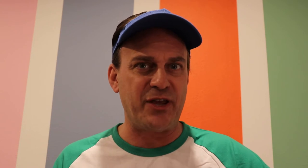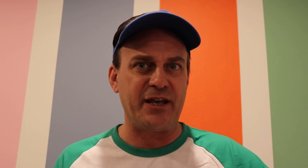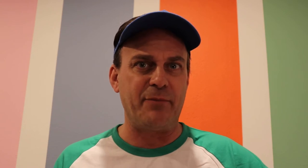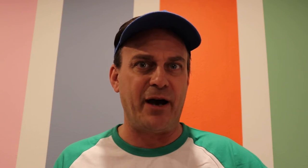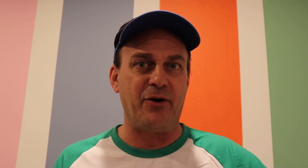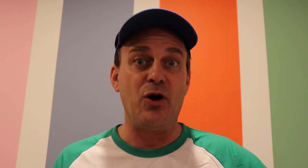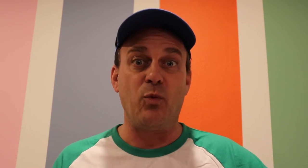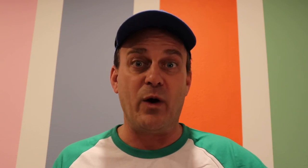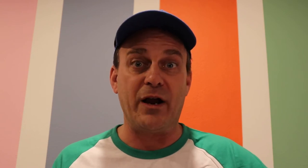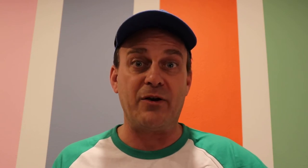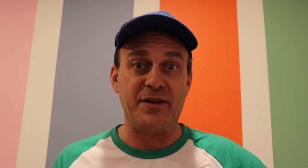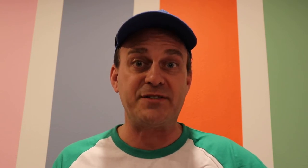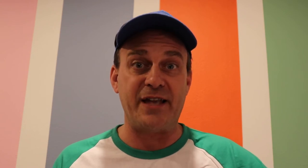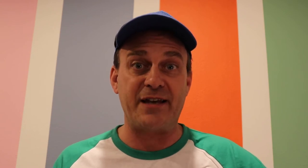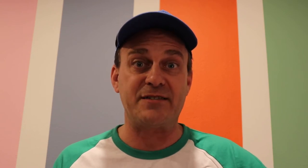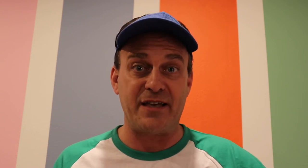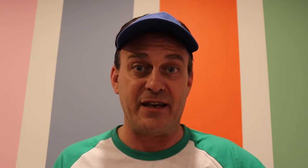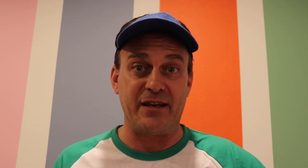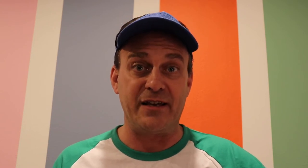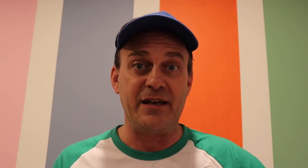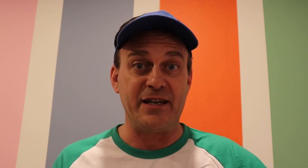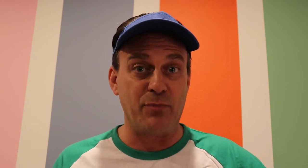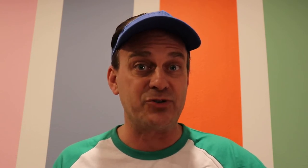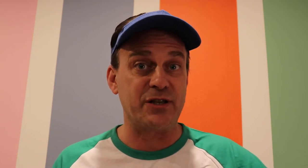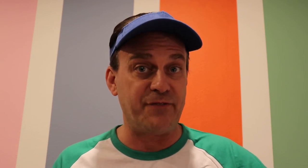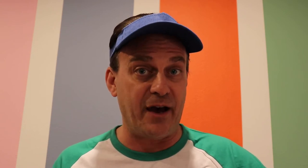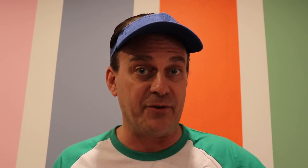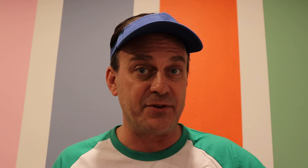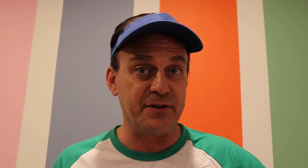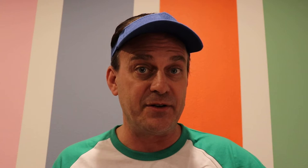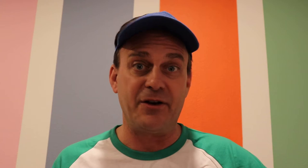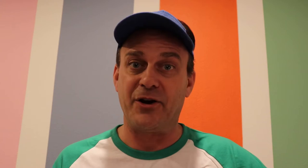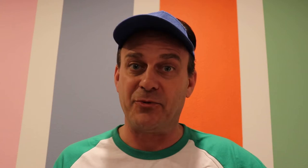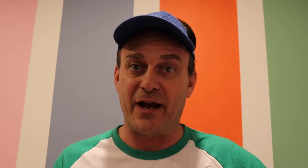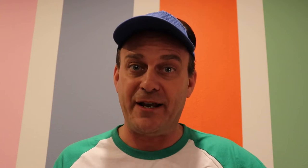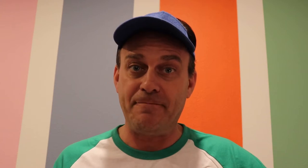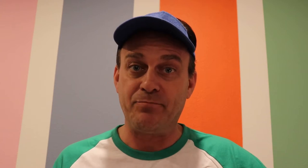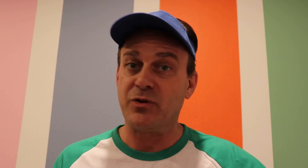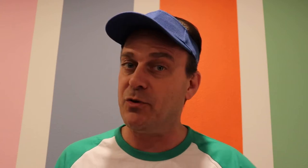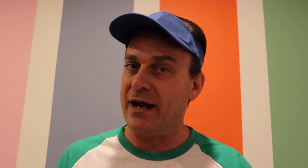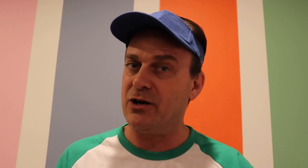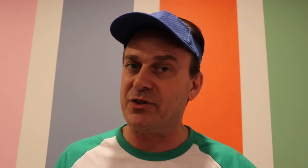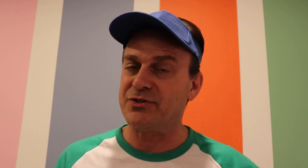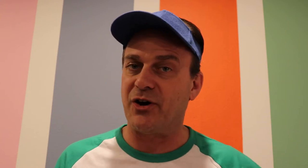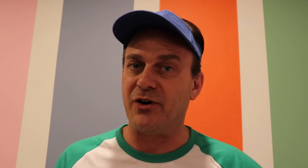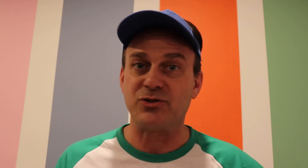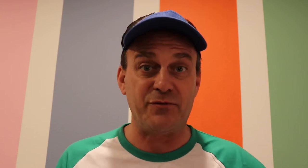thinking about where this next thing is mostly found. Are you ready? You might know this song, so if you